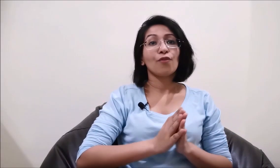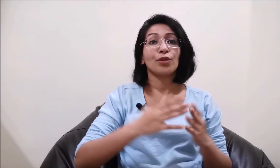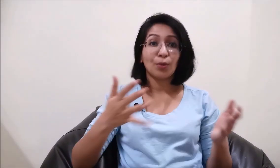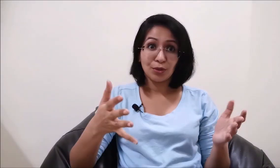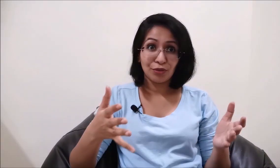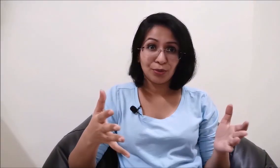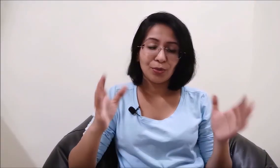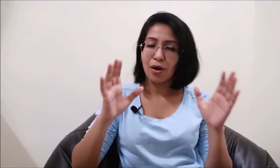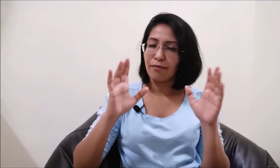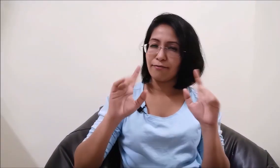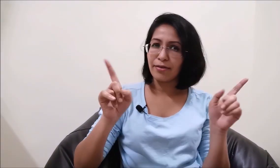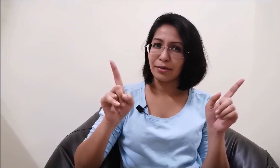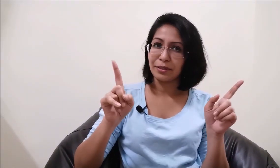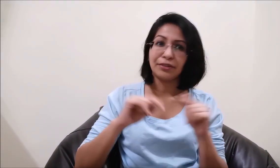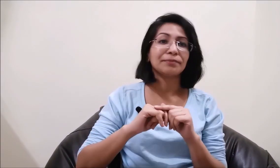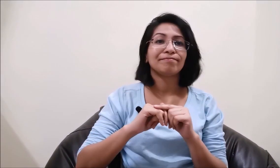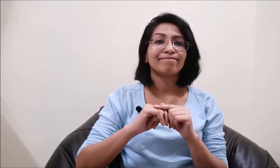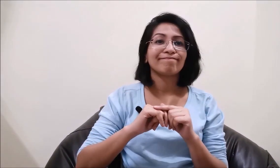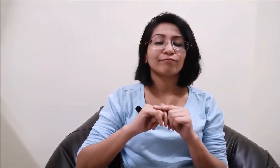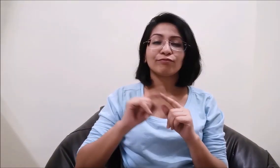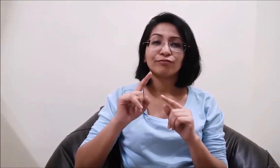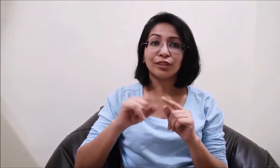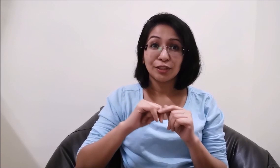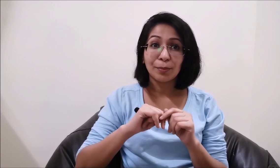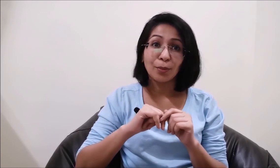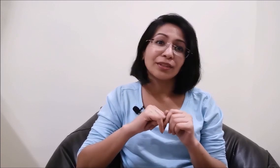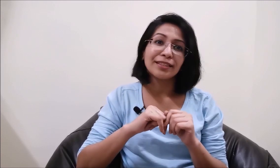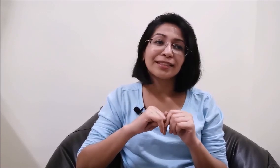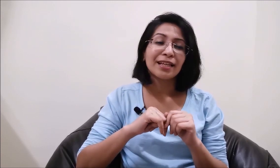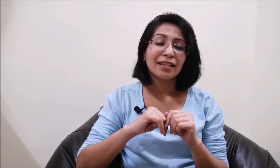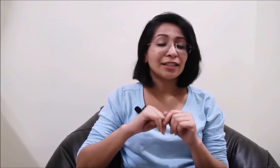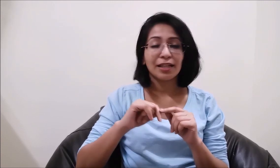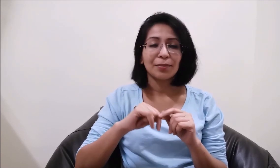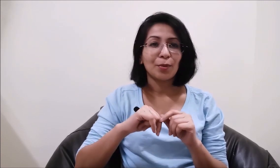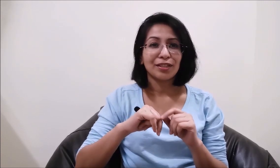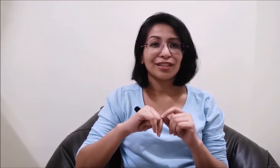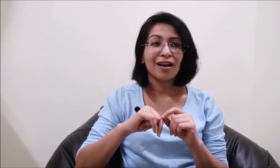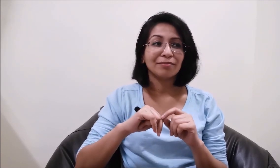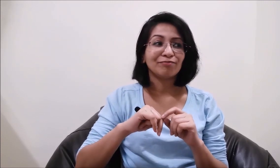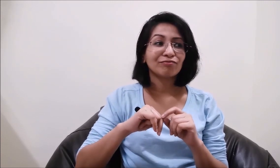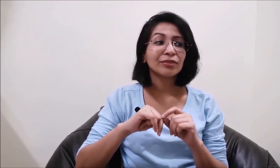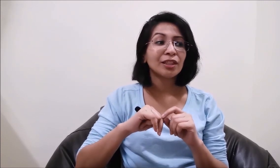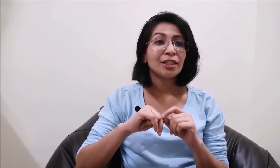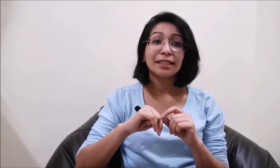For those of you who are very observant, here's a bonus. Here's another bonus